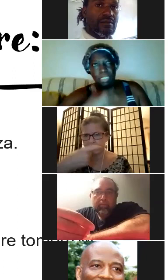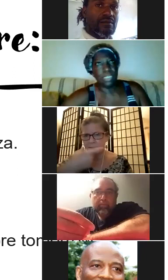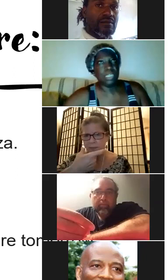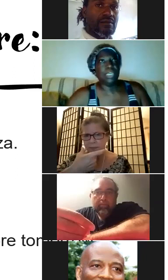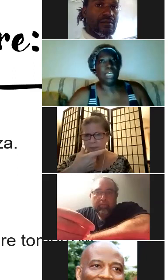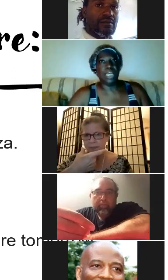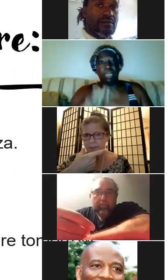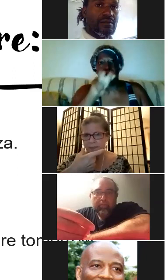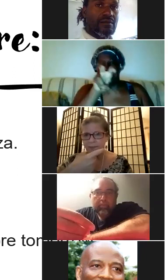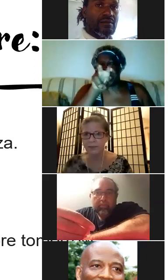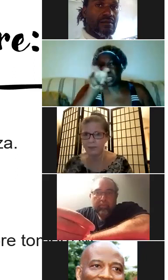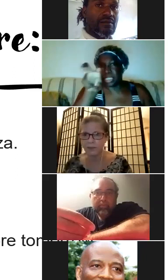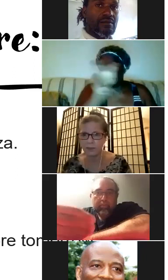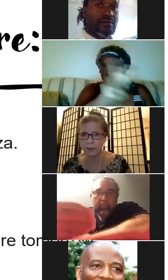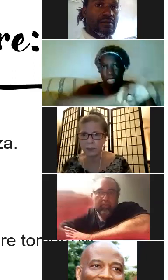pizza.